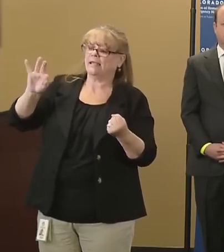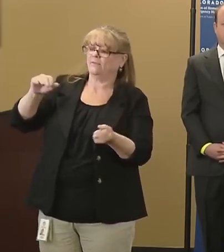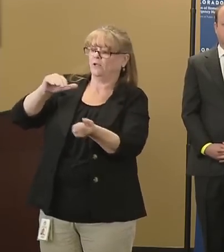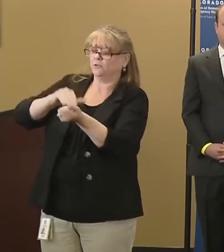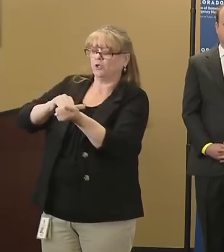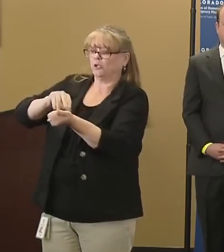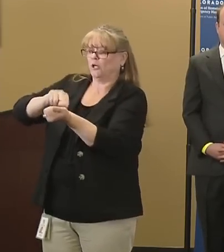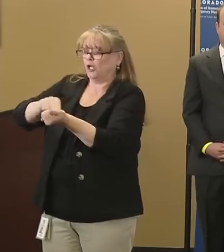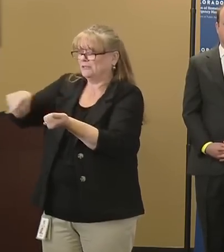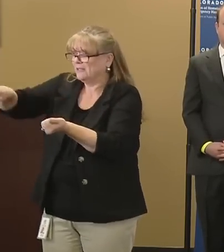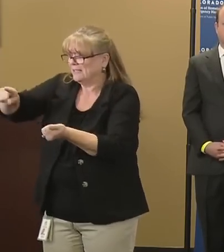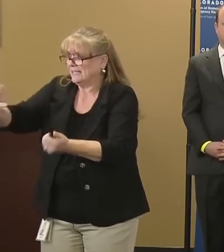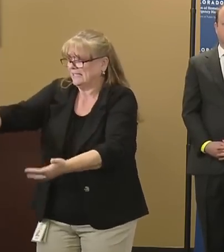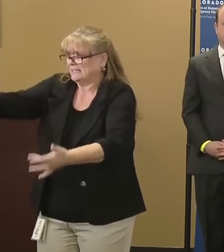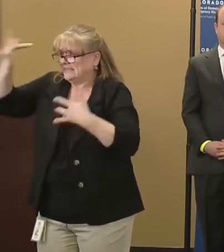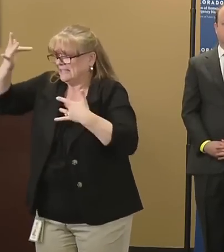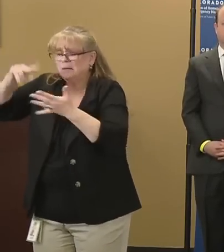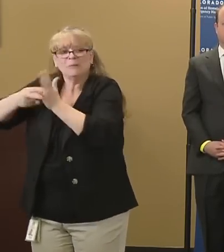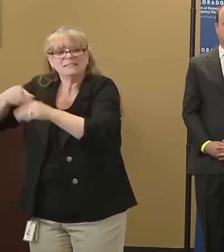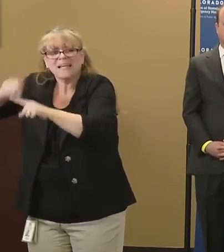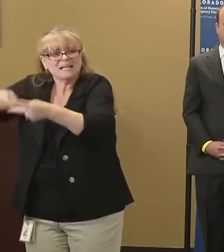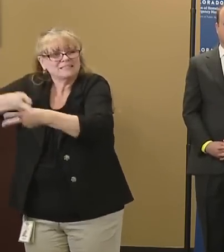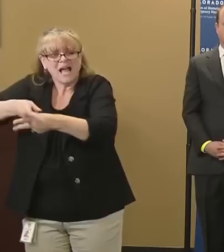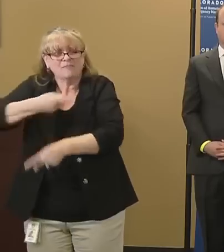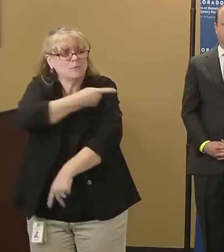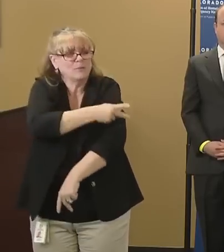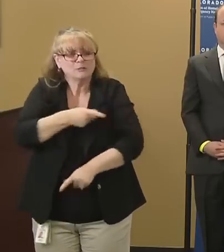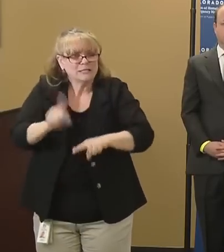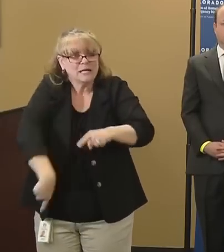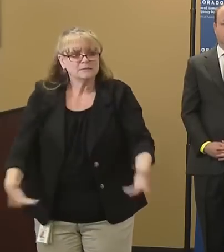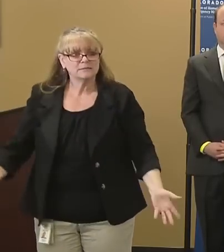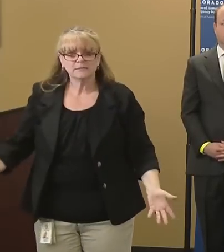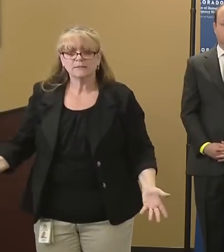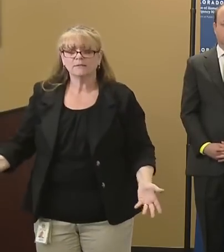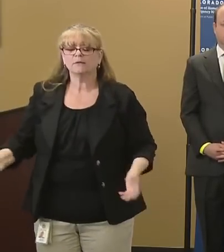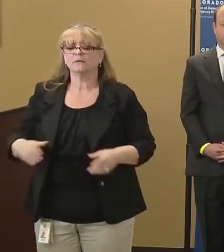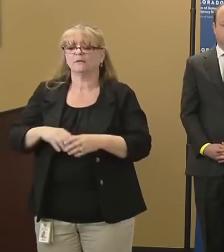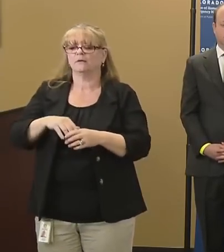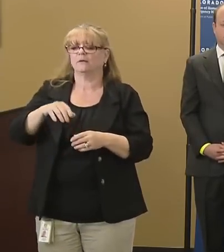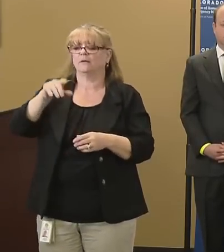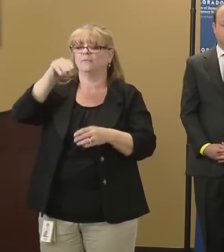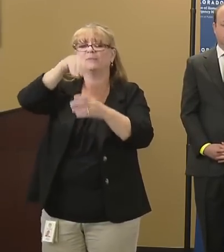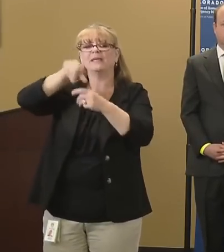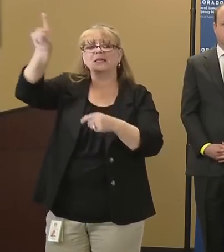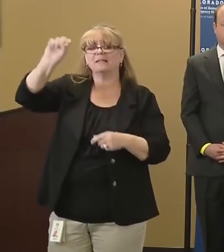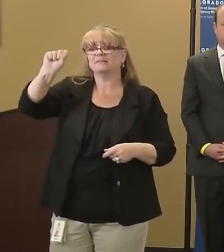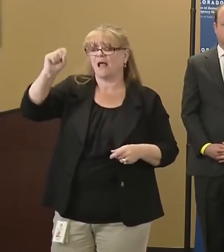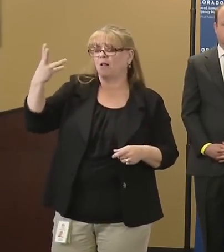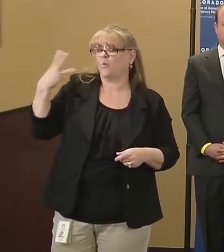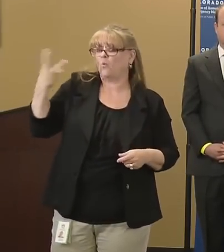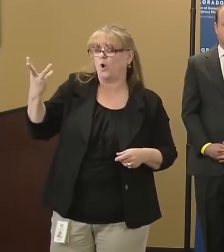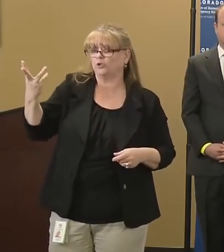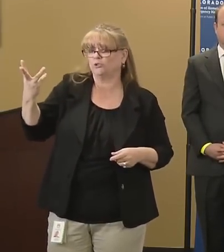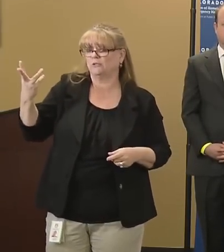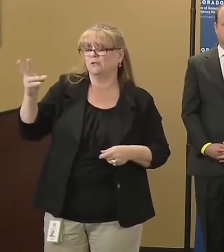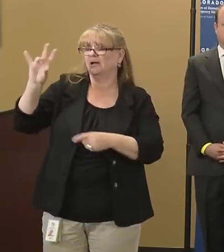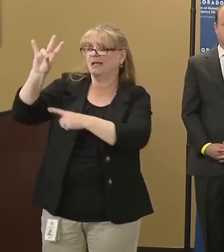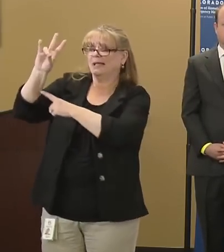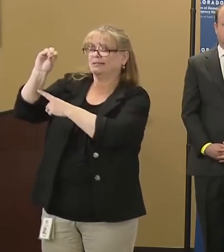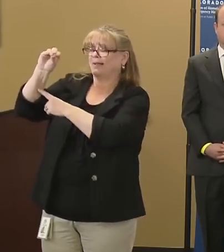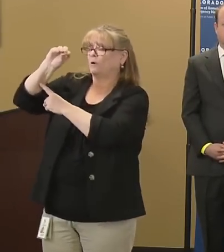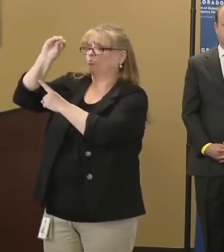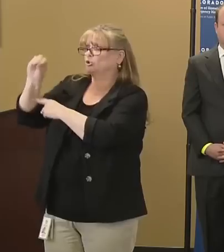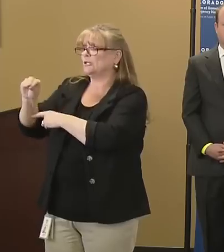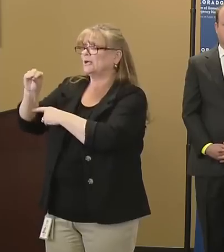like in Seattle, they've estimated that somewhere up to 25% of the healthcare professionals have